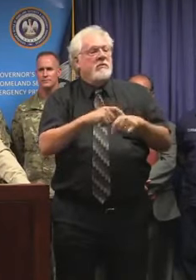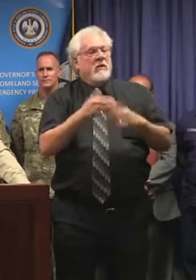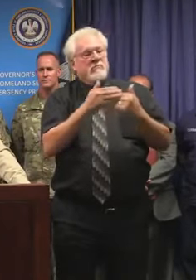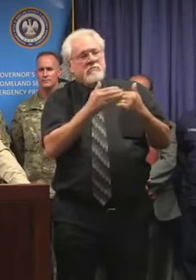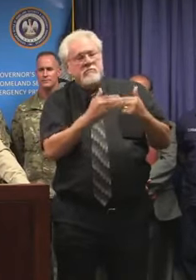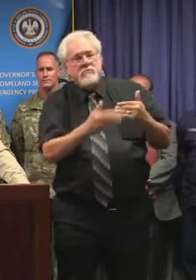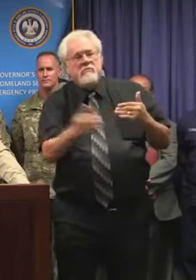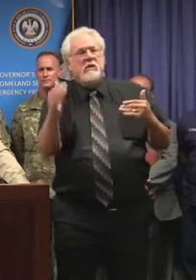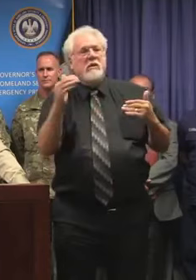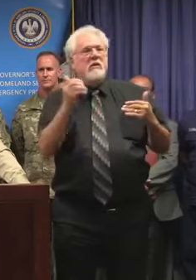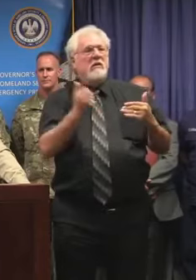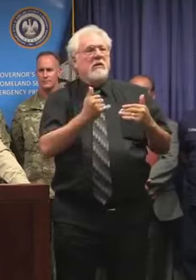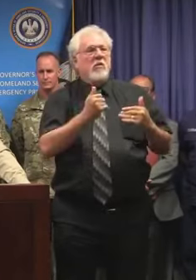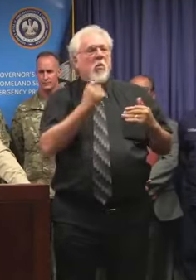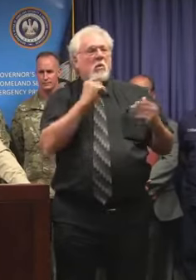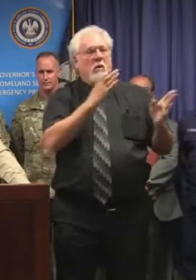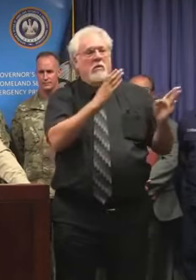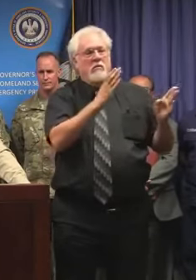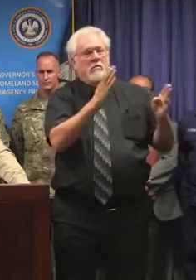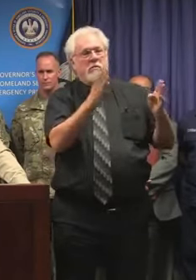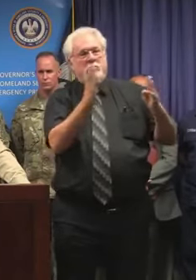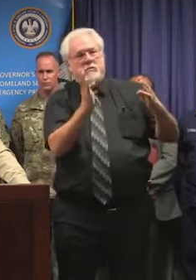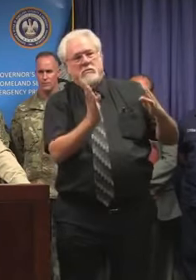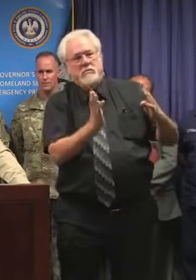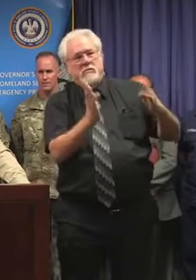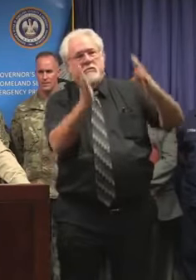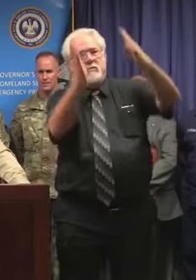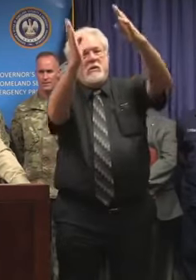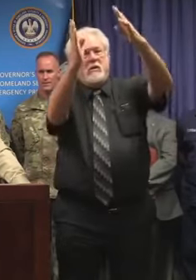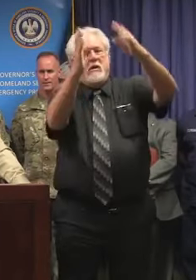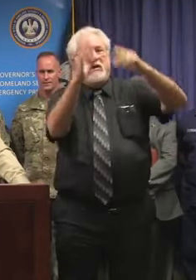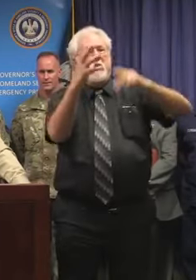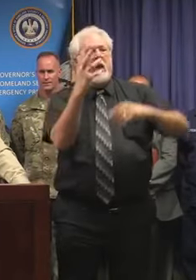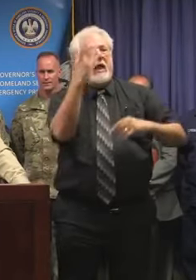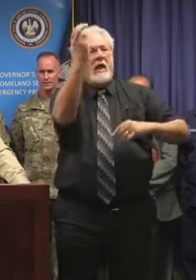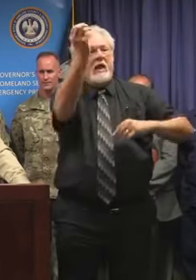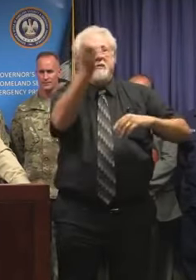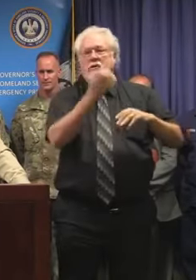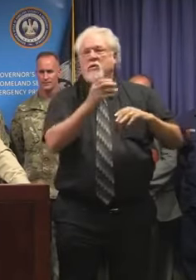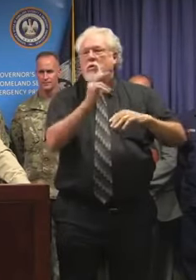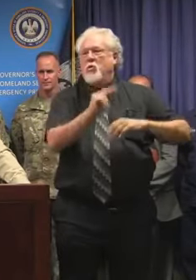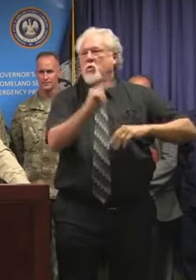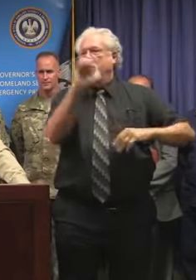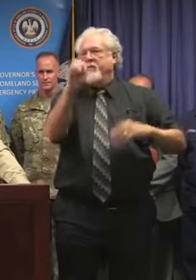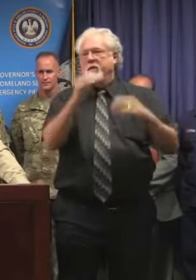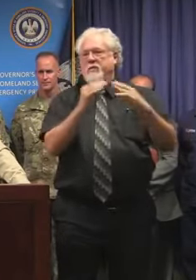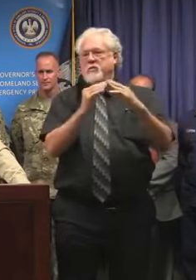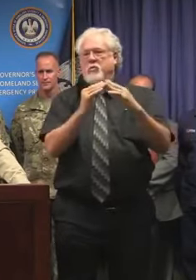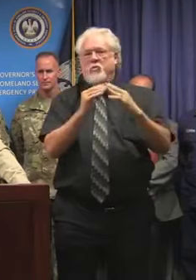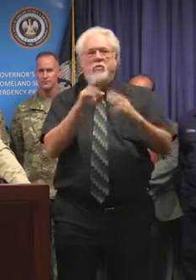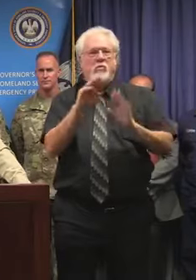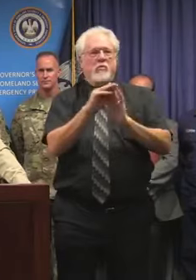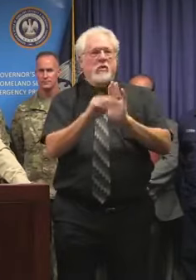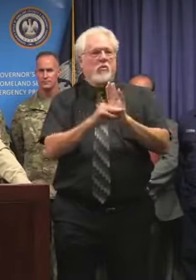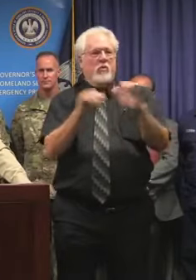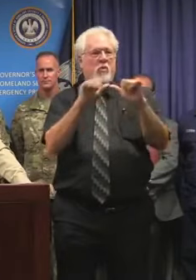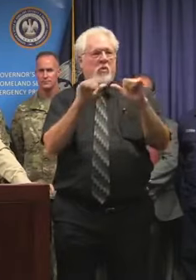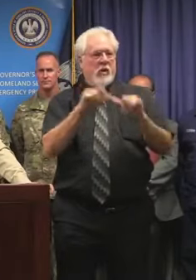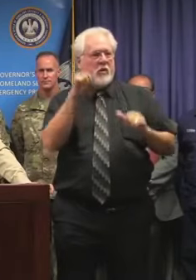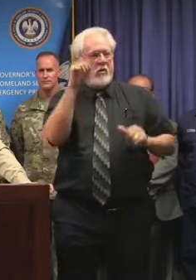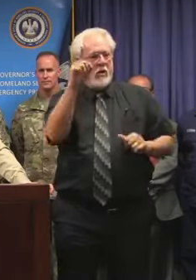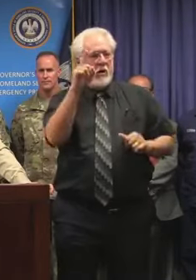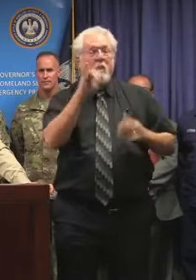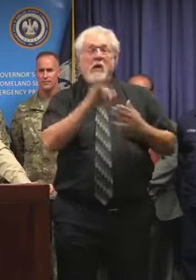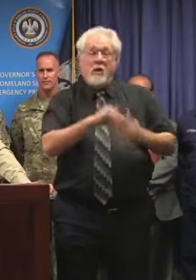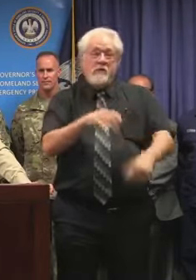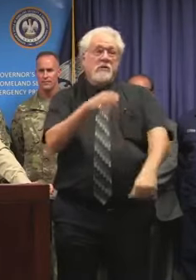number of hours, it's going to traverse the state diagonally, and it's going to exit over the northeast corner of the state of Louisiana. This remains a